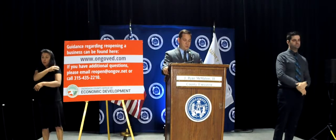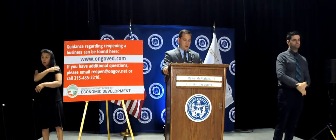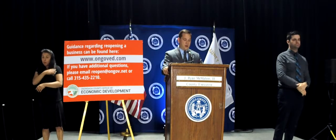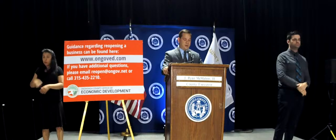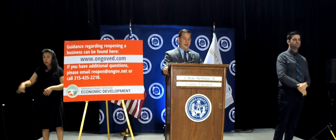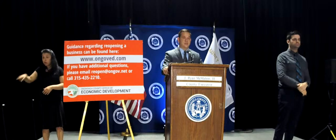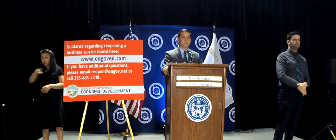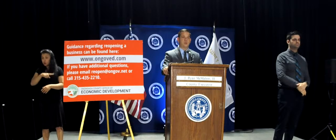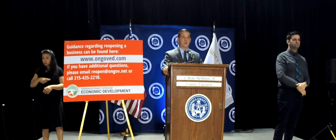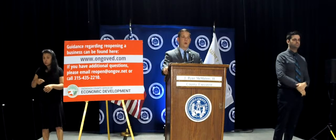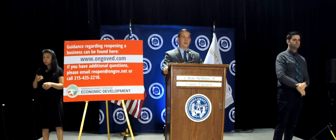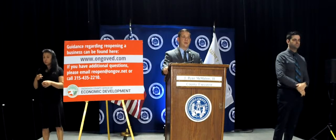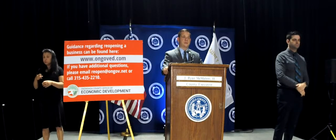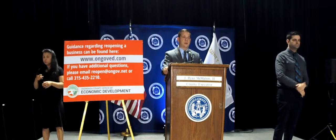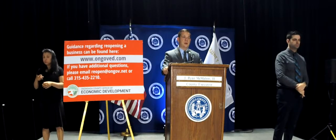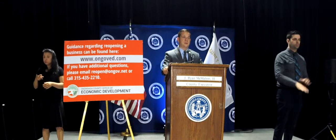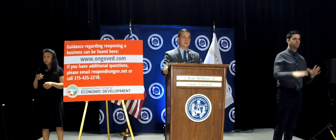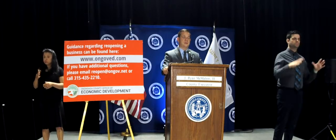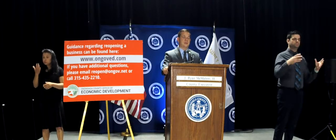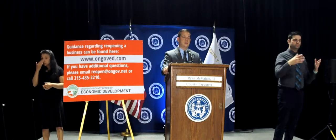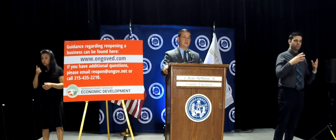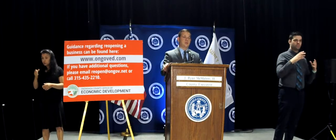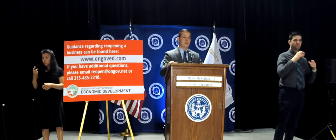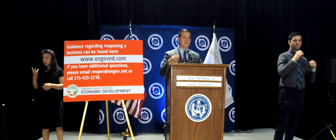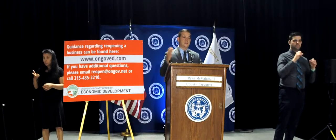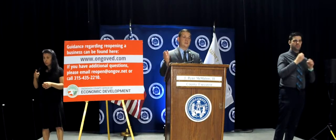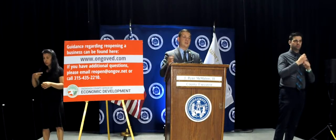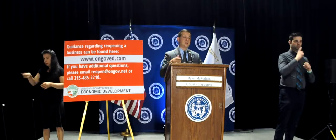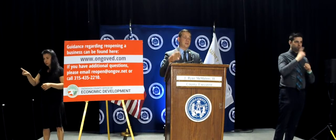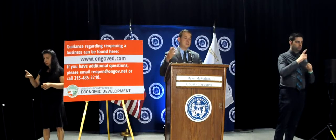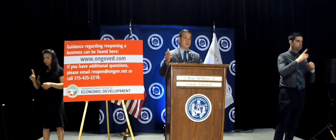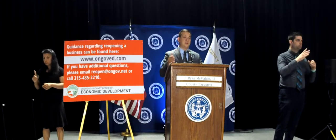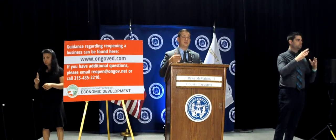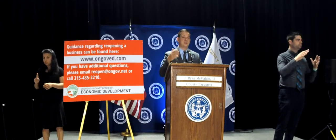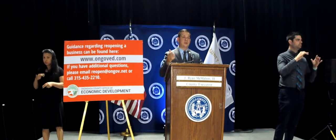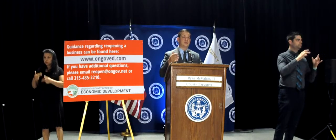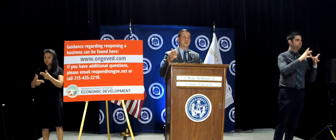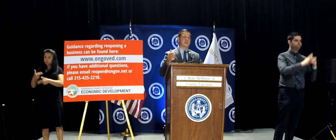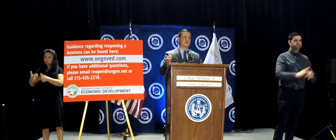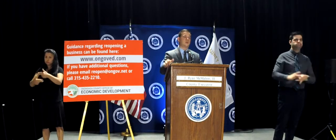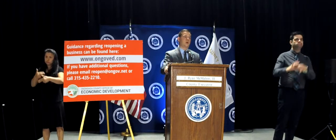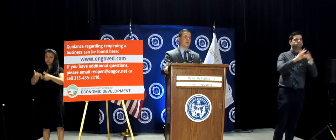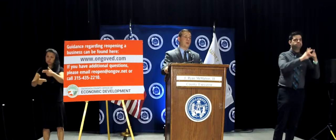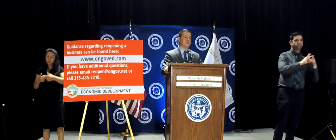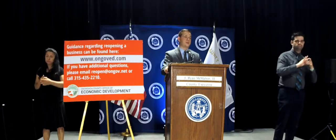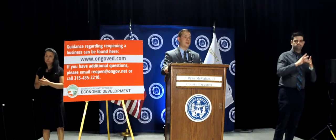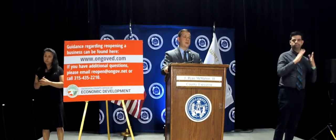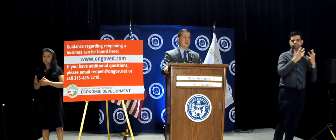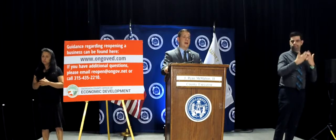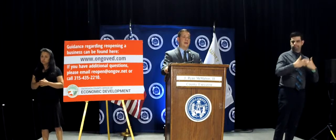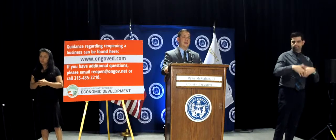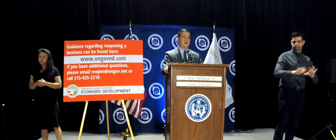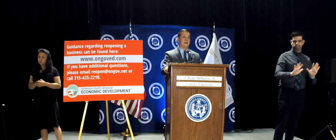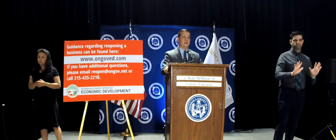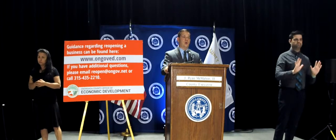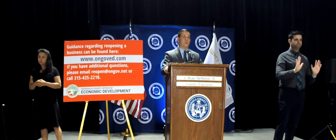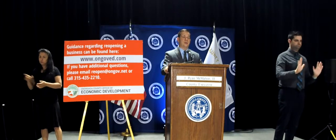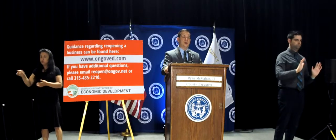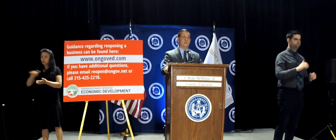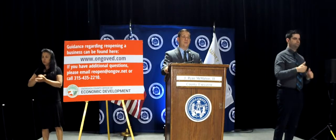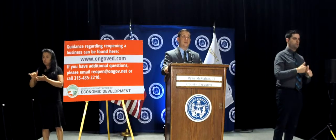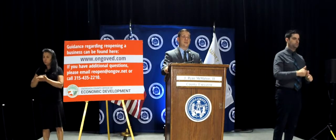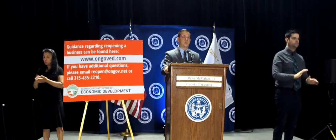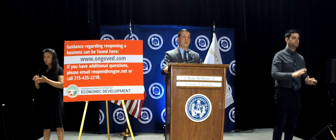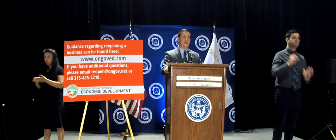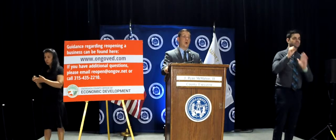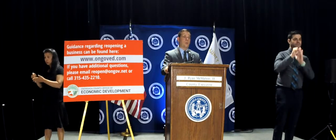and that's why our data has moved where it is, to continue to do this and to continue to get the state to work with us on opening